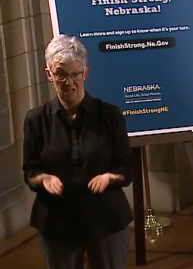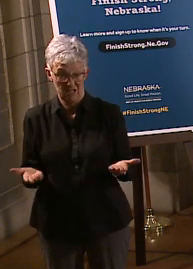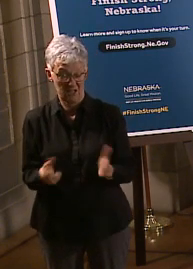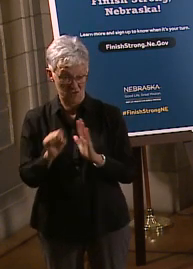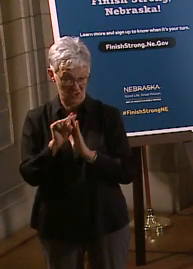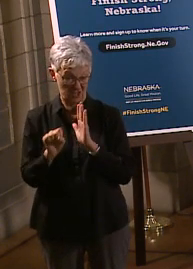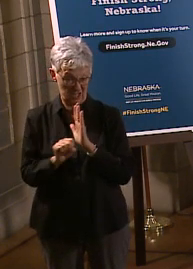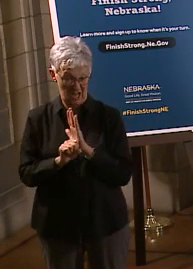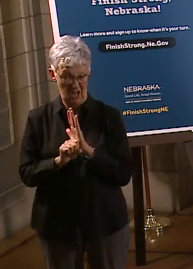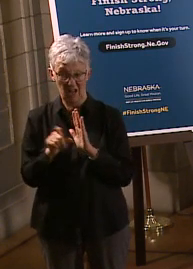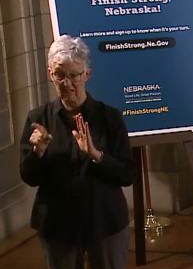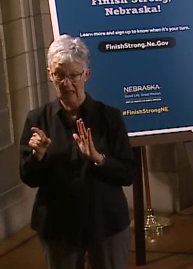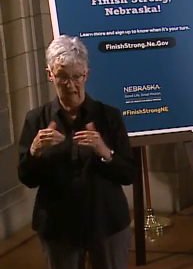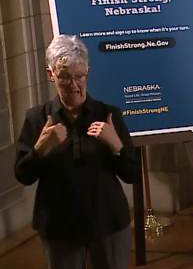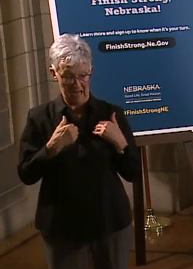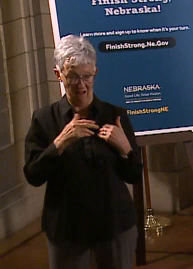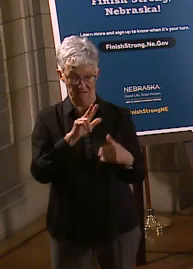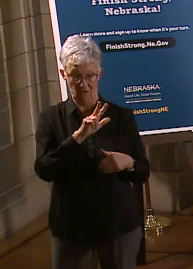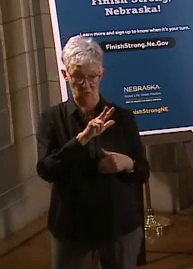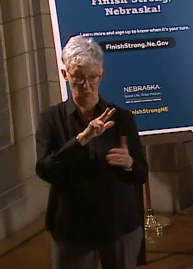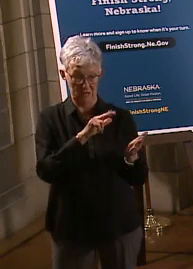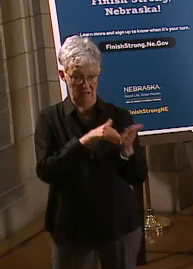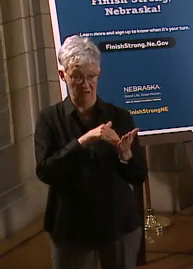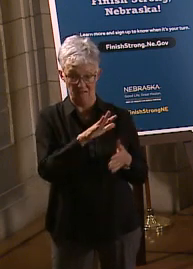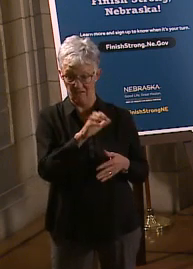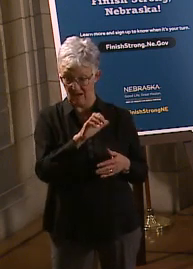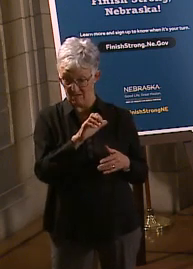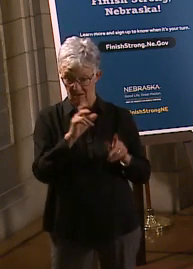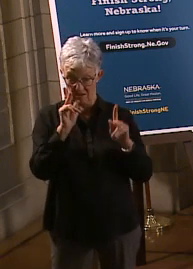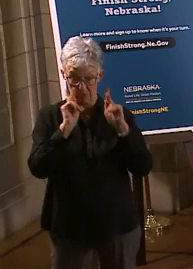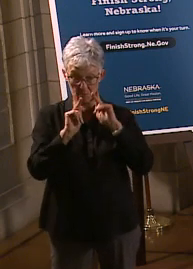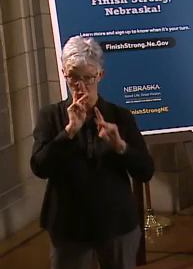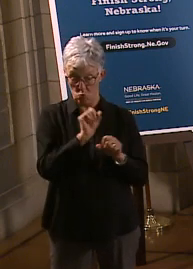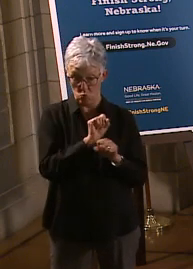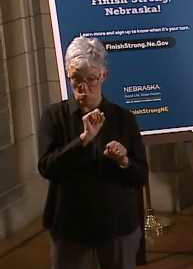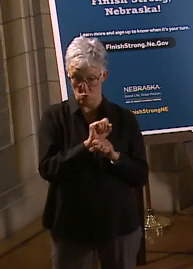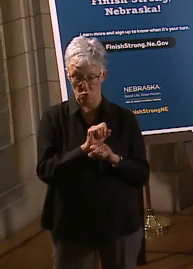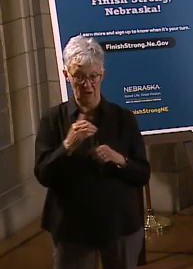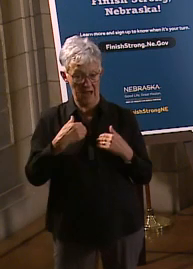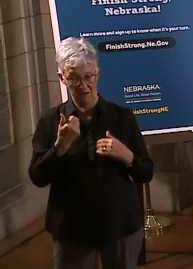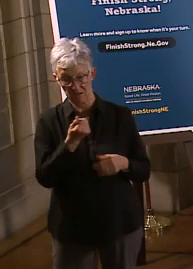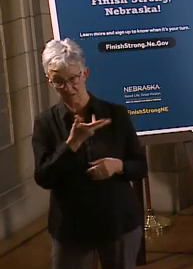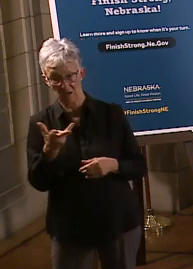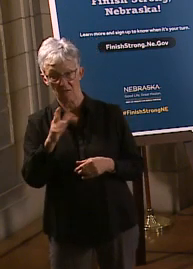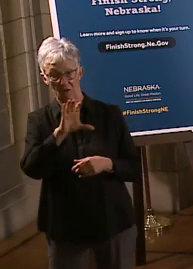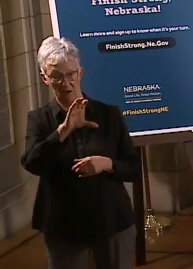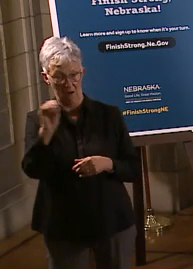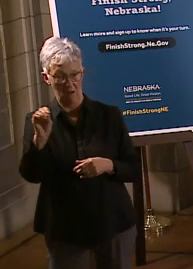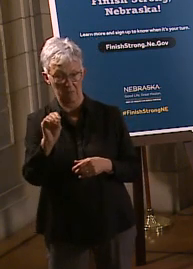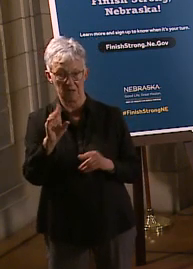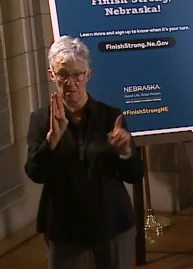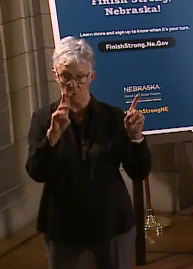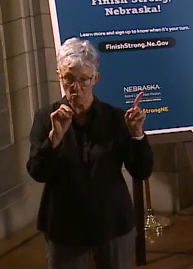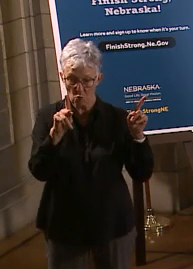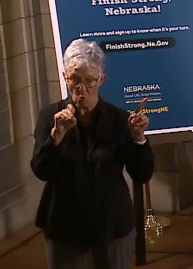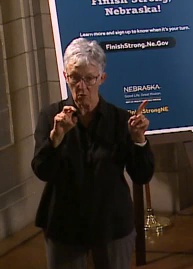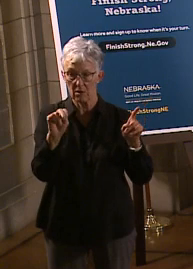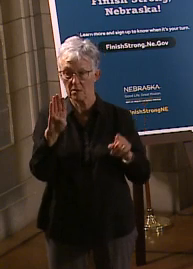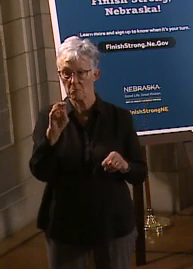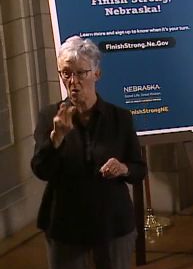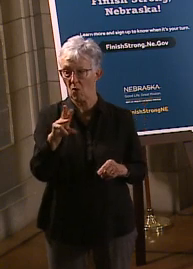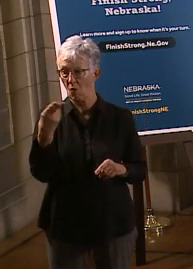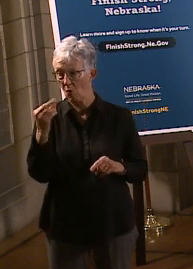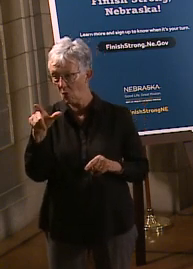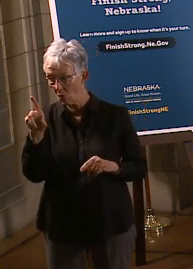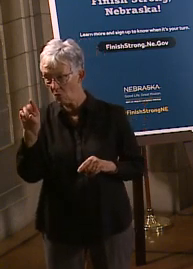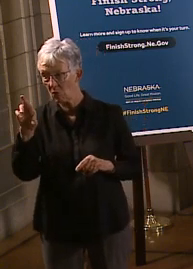3,500 jobs. And they have 4 locations, 2 in Columbus, 1 in Broken Bow, 1 in Holdridge. And so they've been a great partner for our